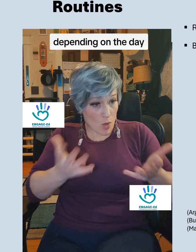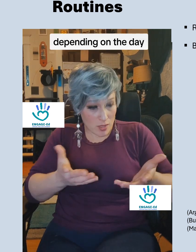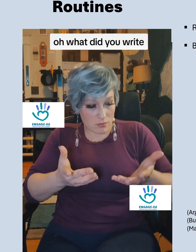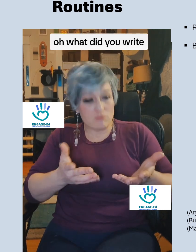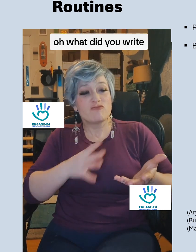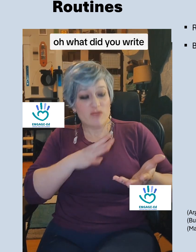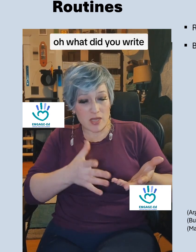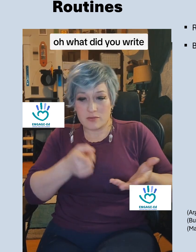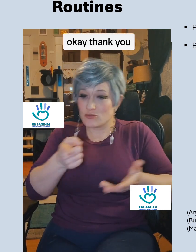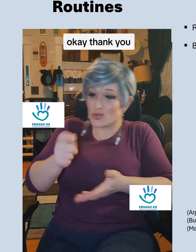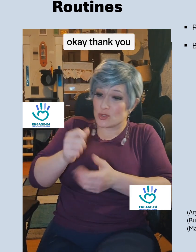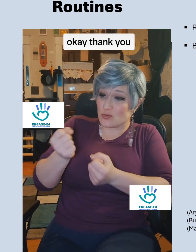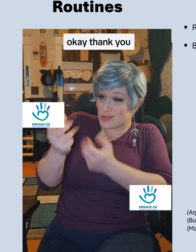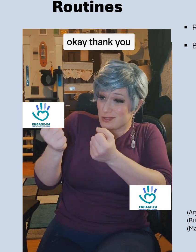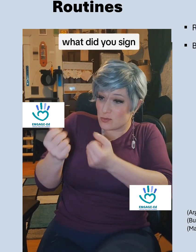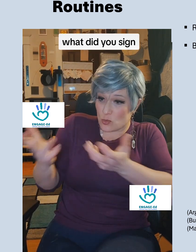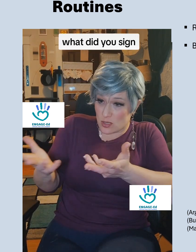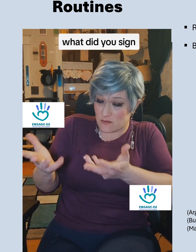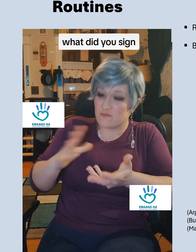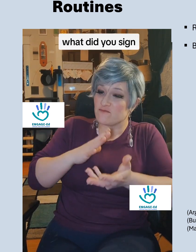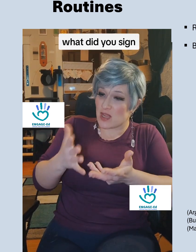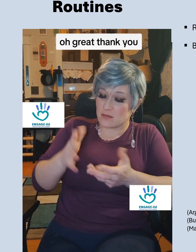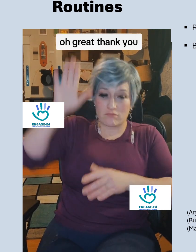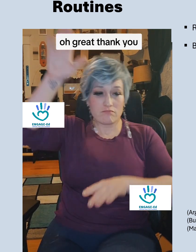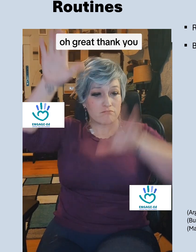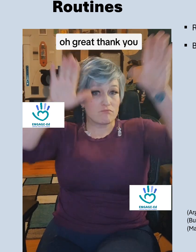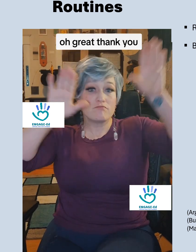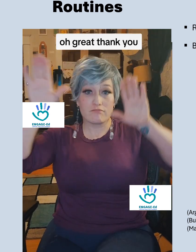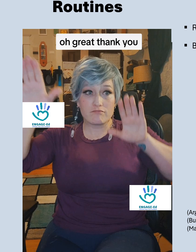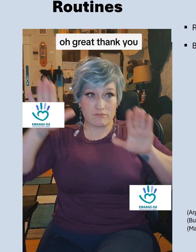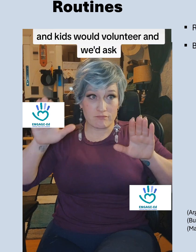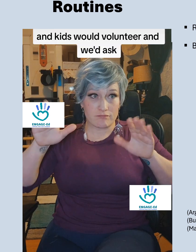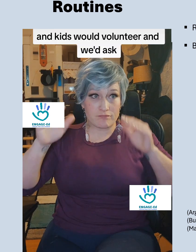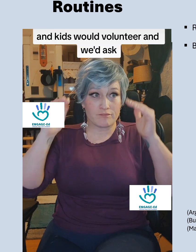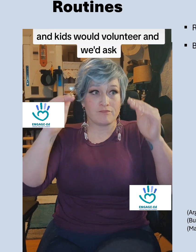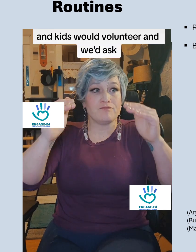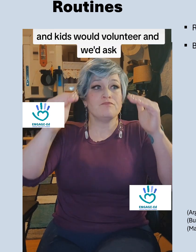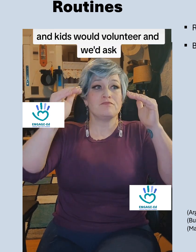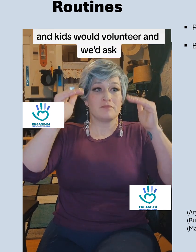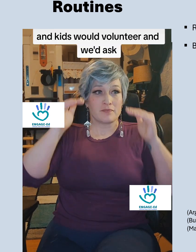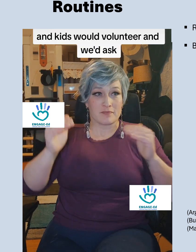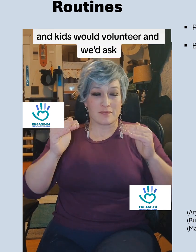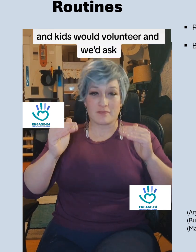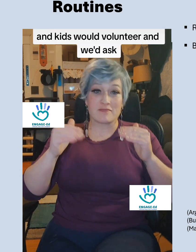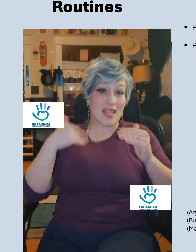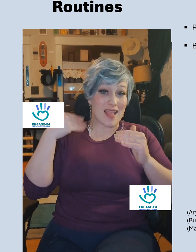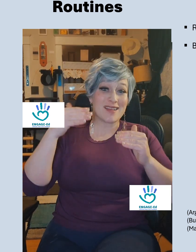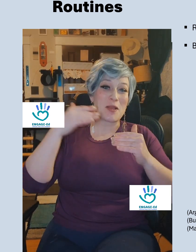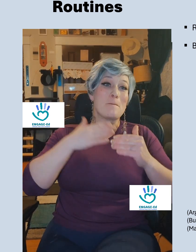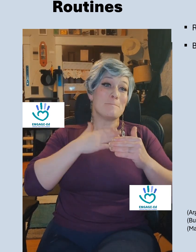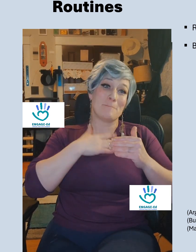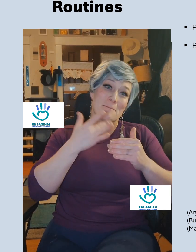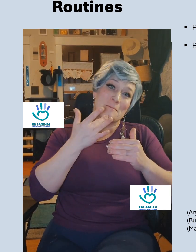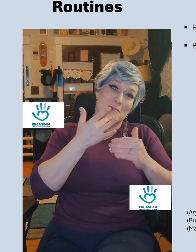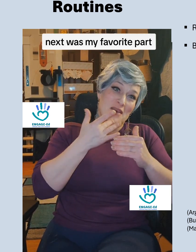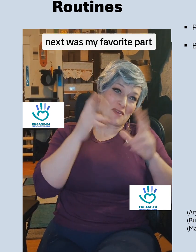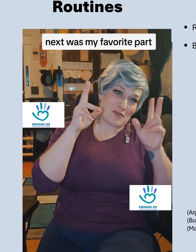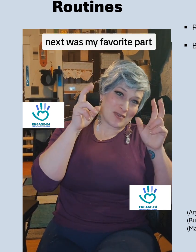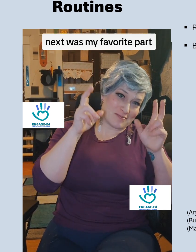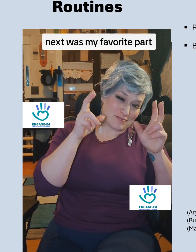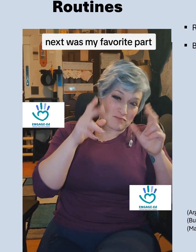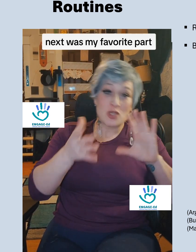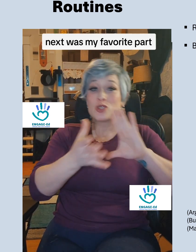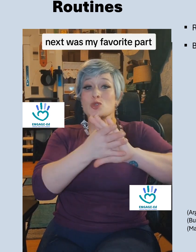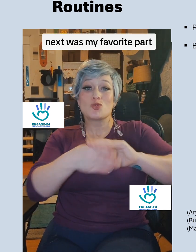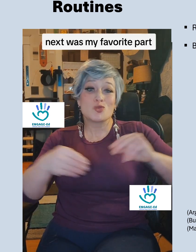day. Oh, what did you write? Okay, thank you. What did you sign? Oh, great, thank you. And kids would volunteer and we'd ask. Next was